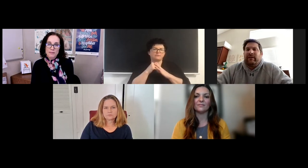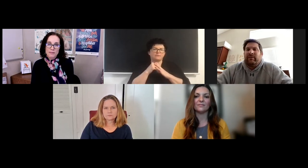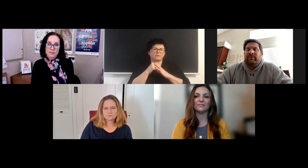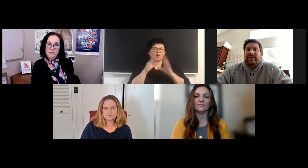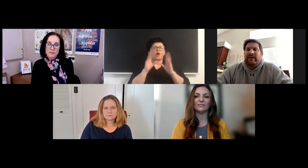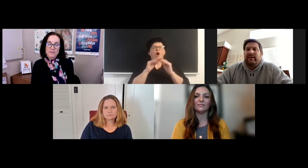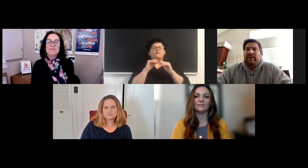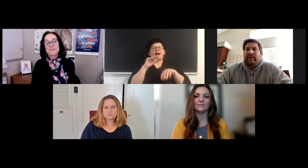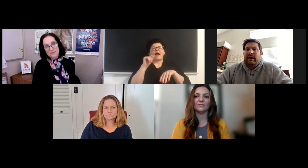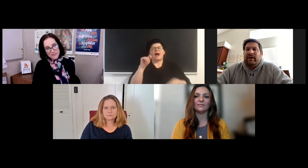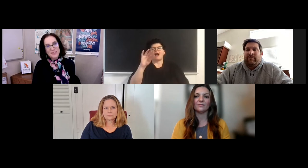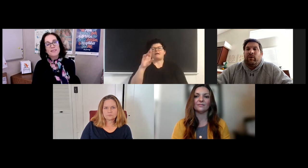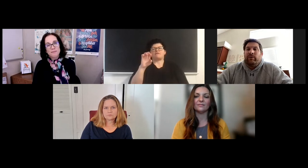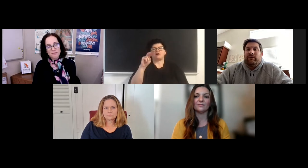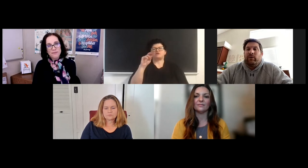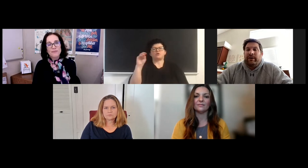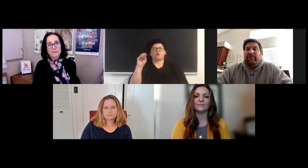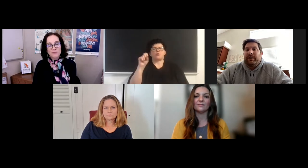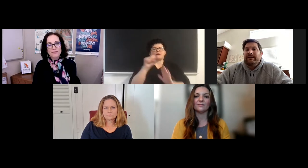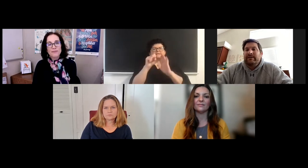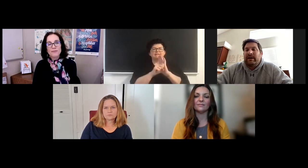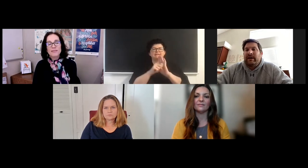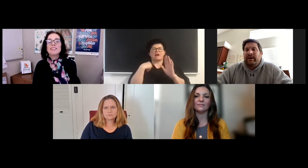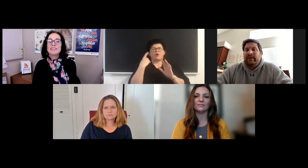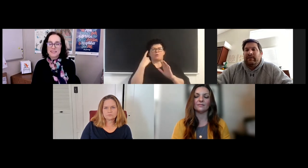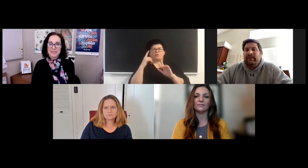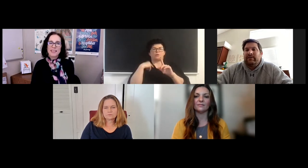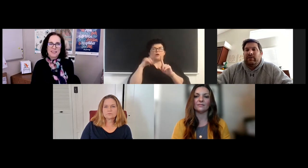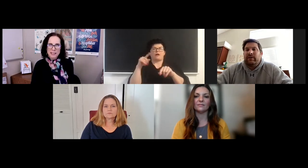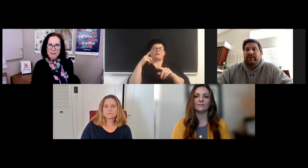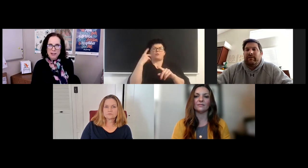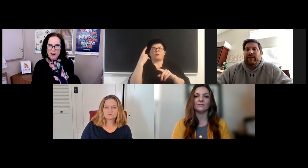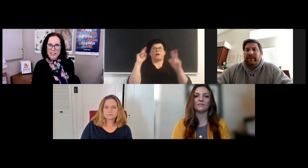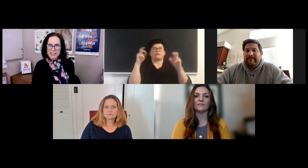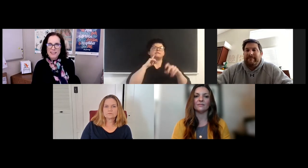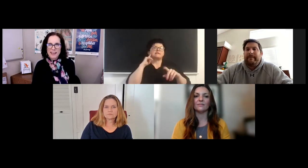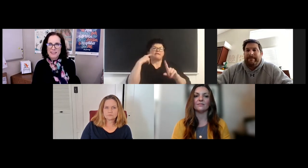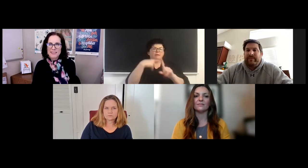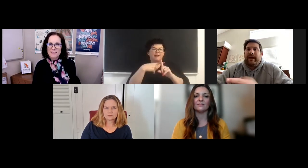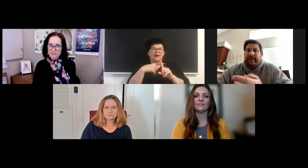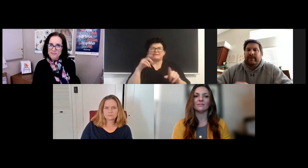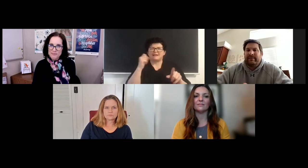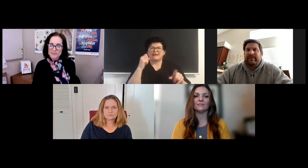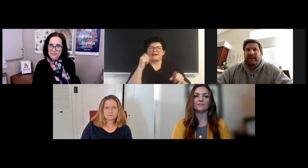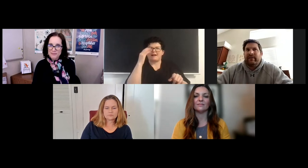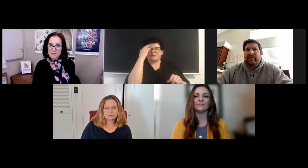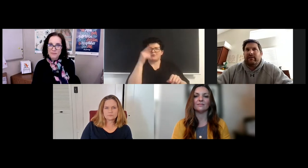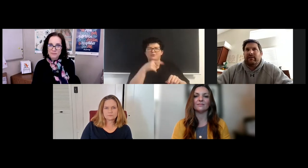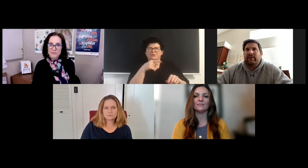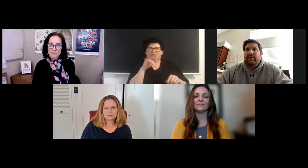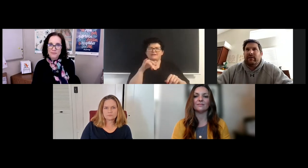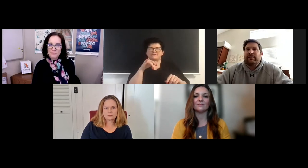Fresno State that we've attended. One was for Deaf Plus children and stuff. Yeah, The Deaf Garden, it's a